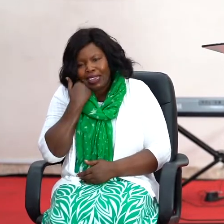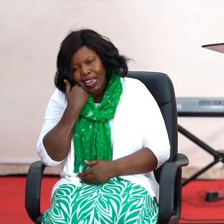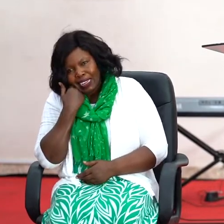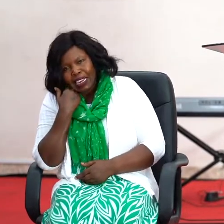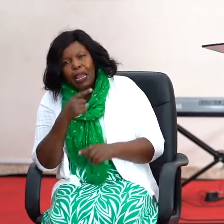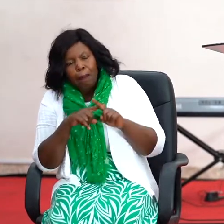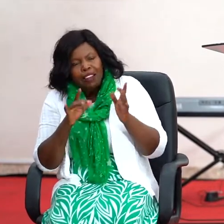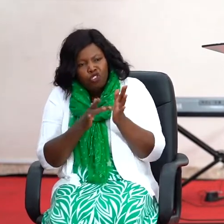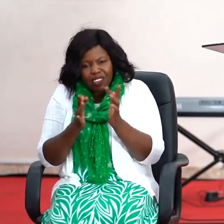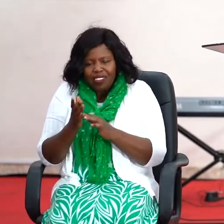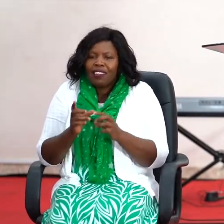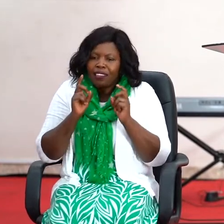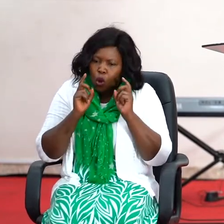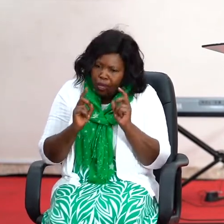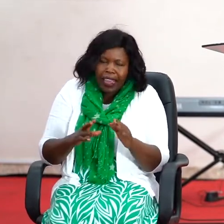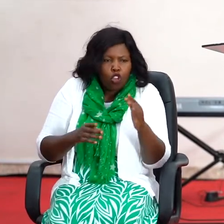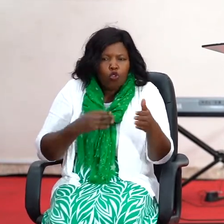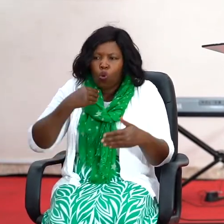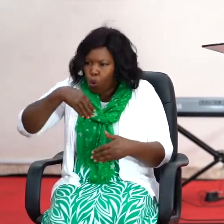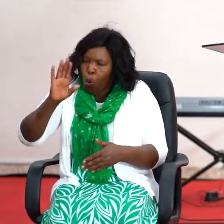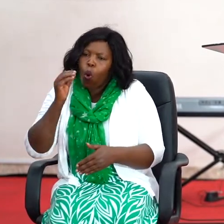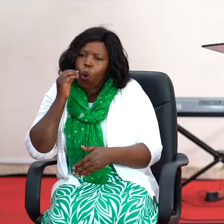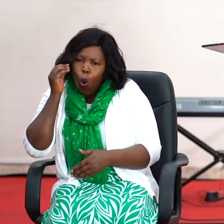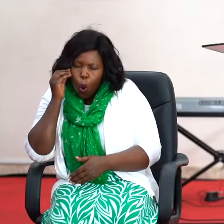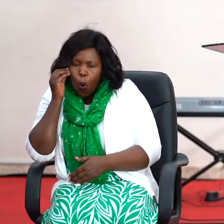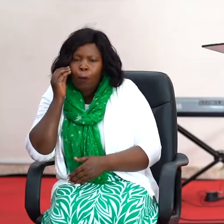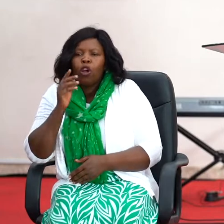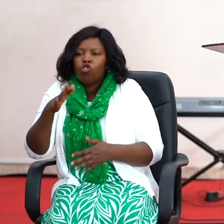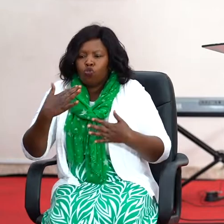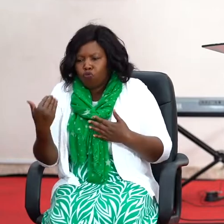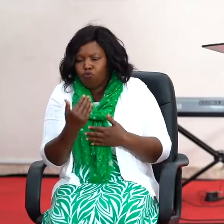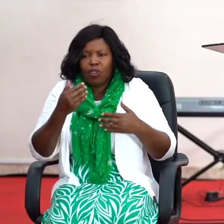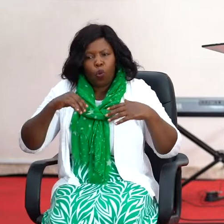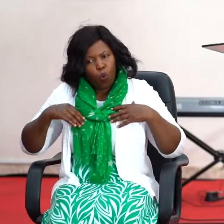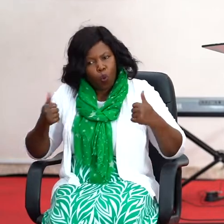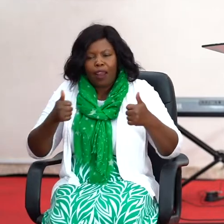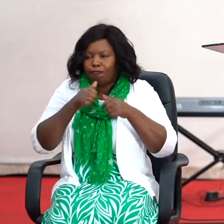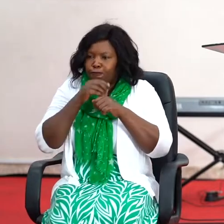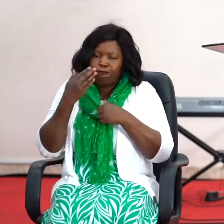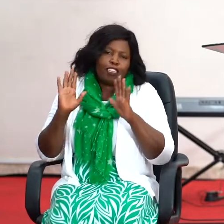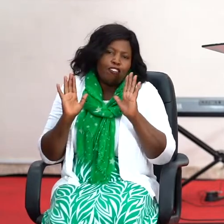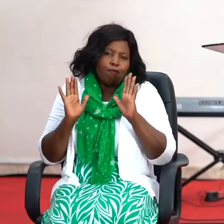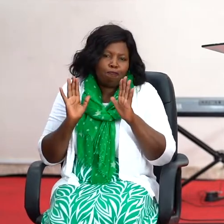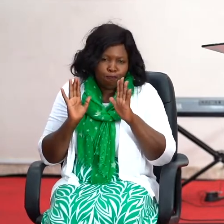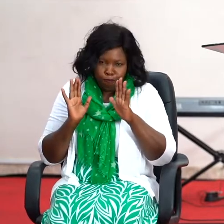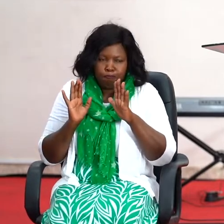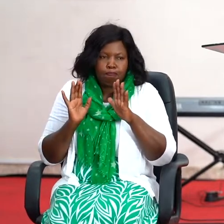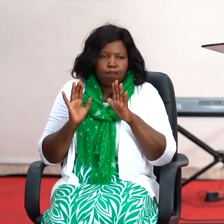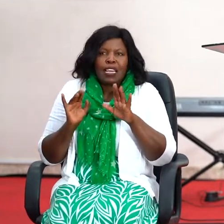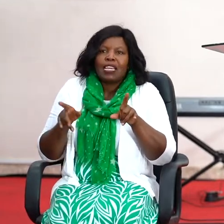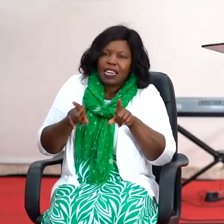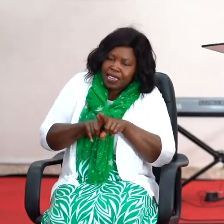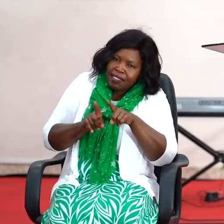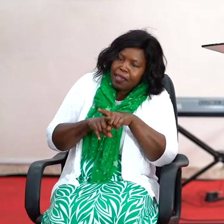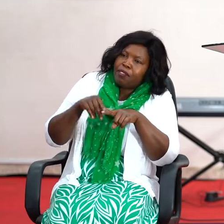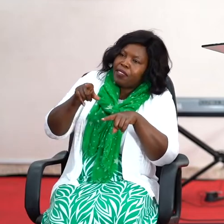We also see this man, he was a nobleman. He was somebody who was a